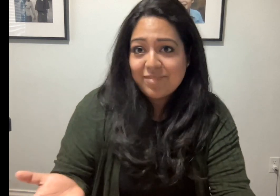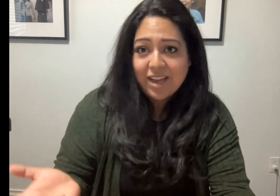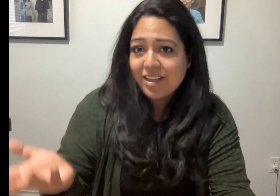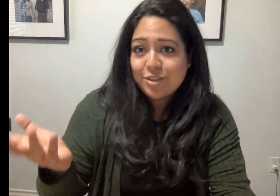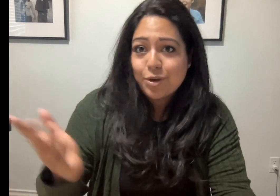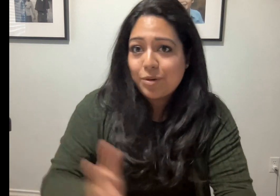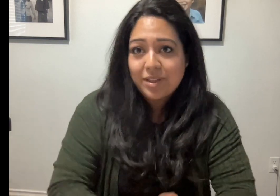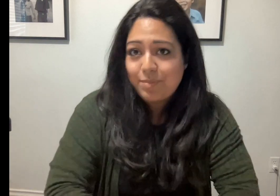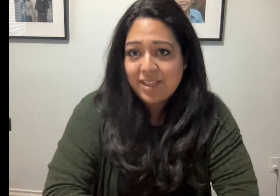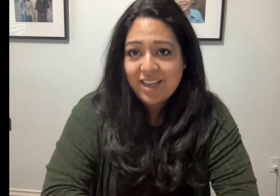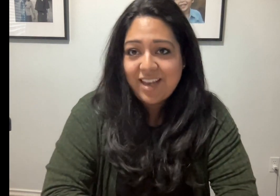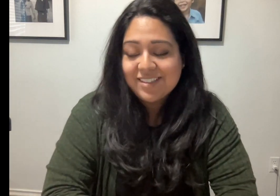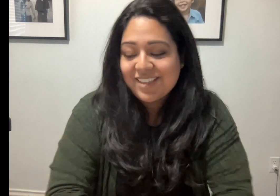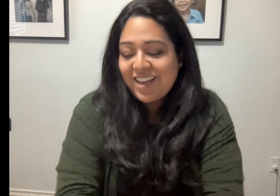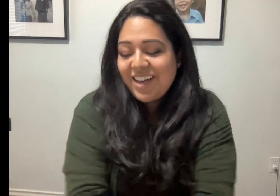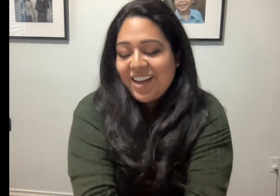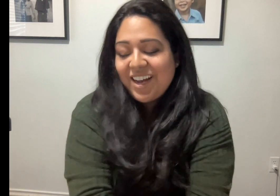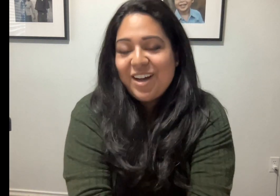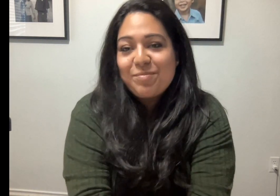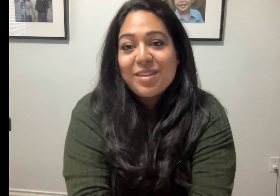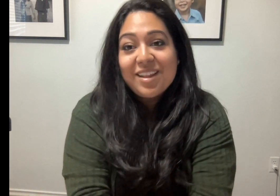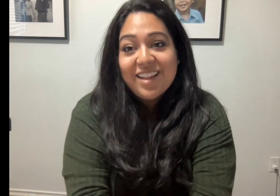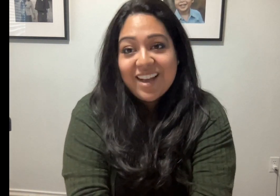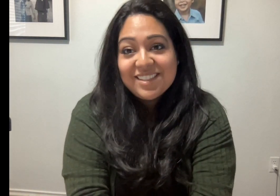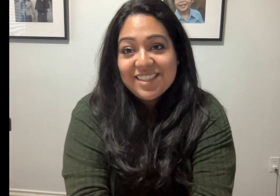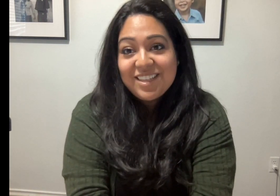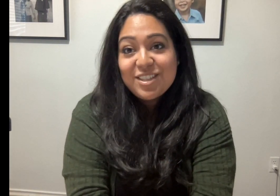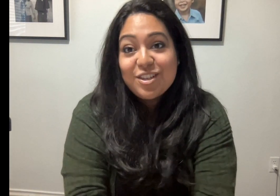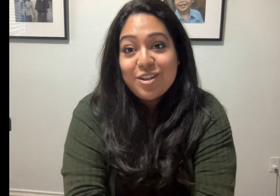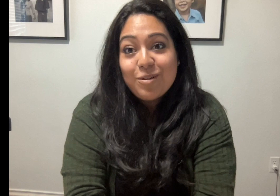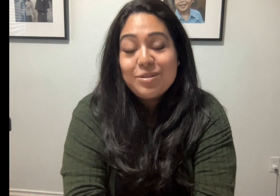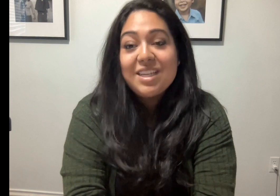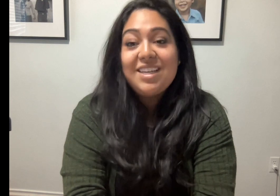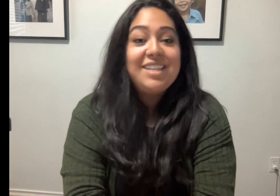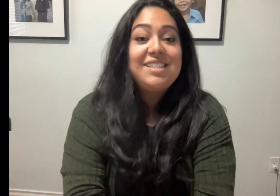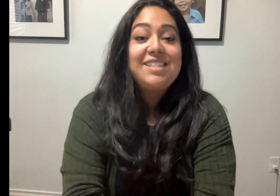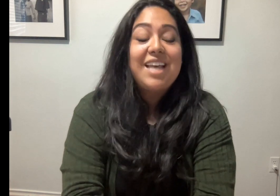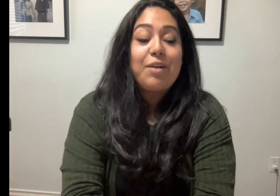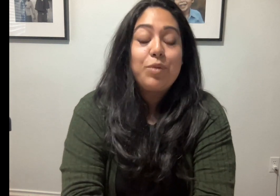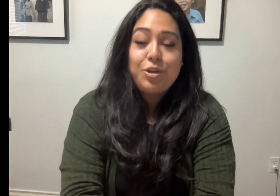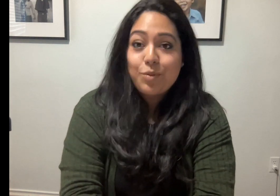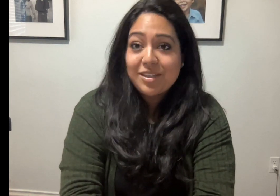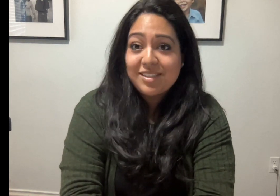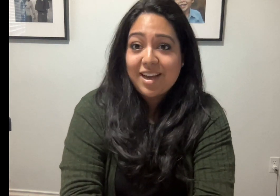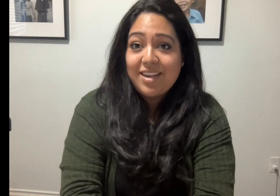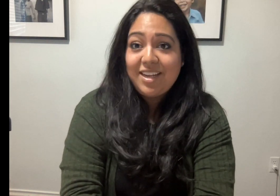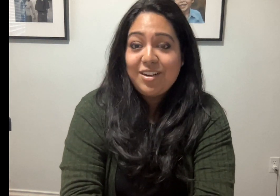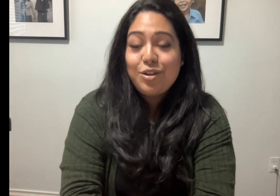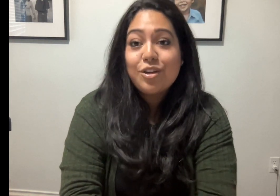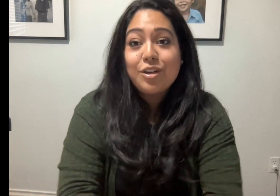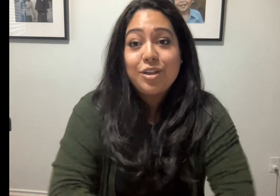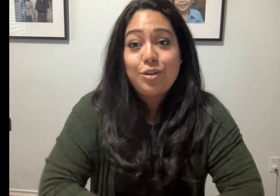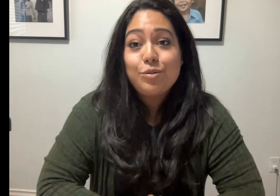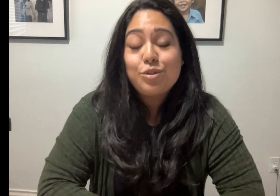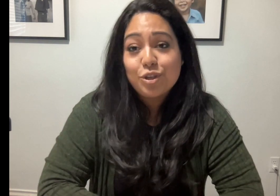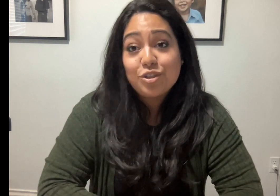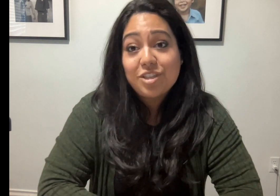that can totally be the case. The last thing to note is that when you are signing, you're going to use your